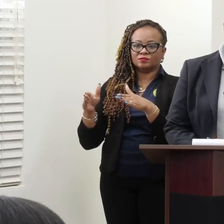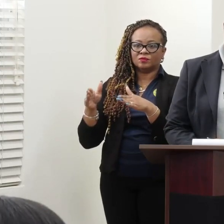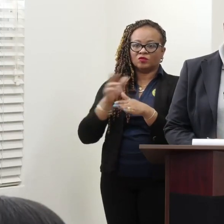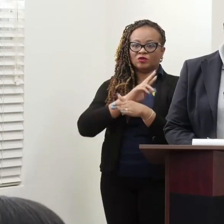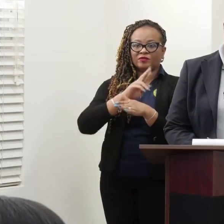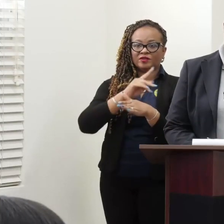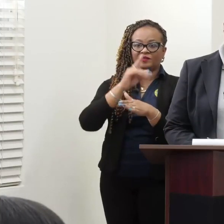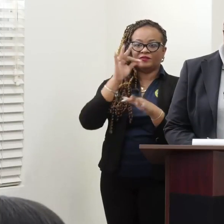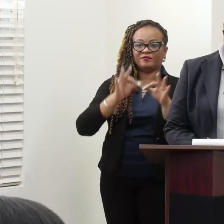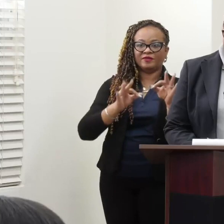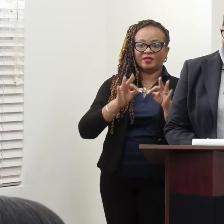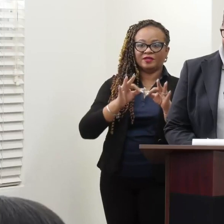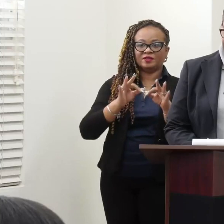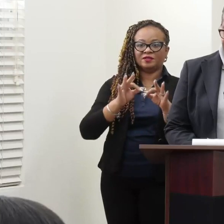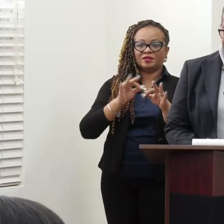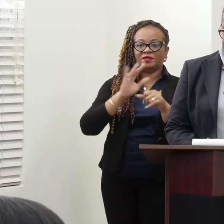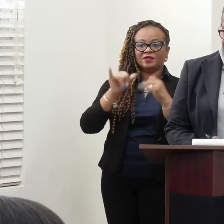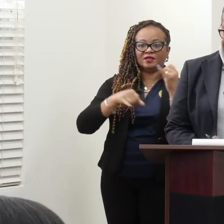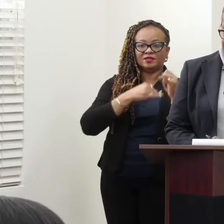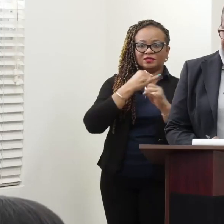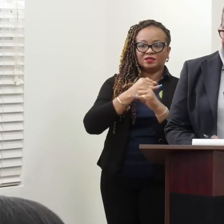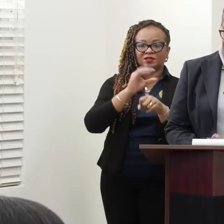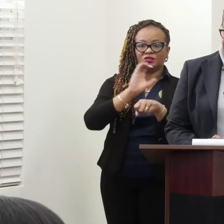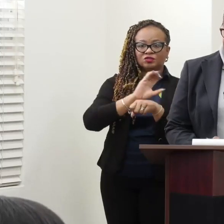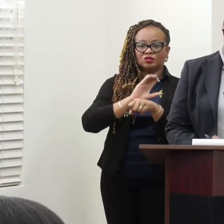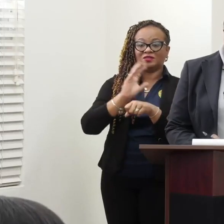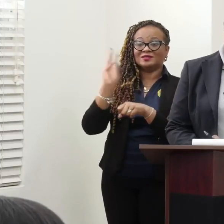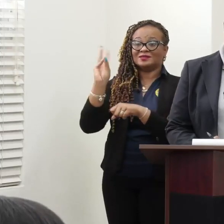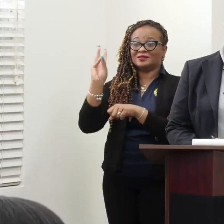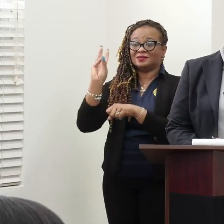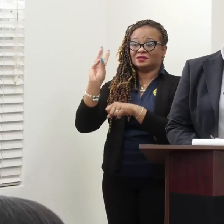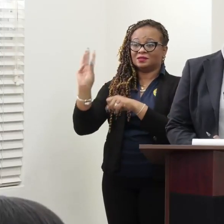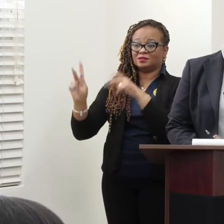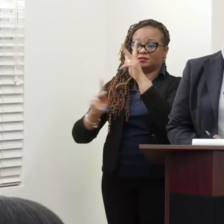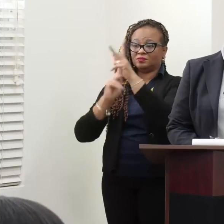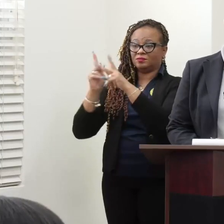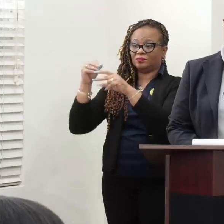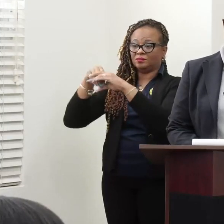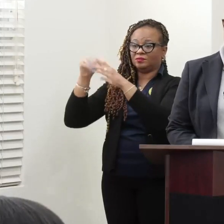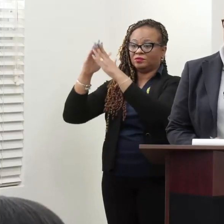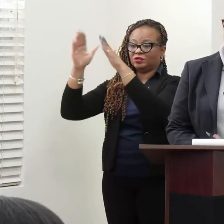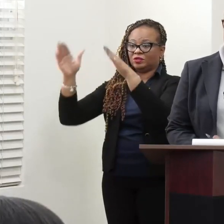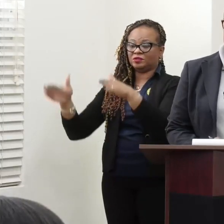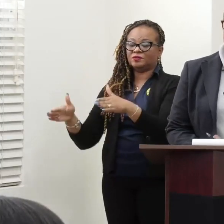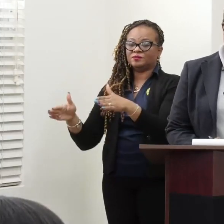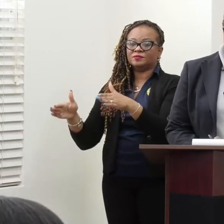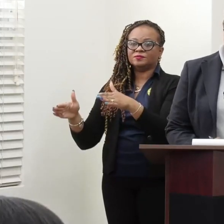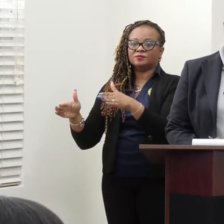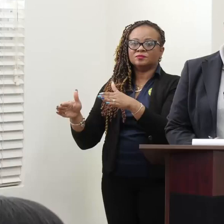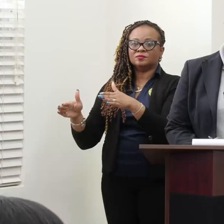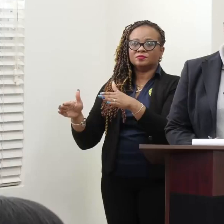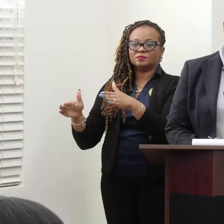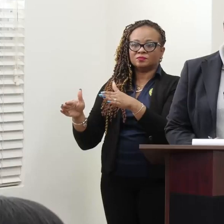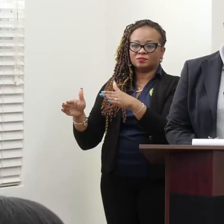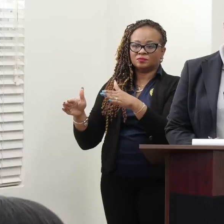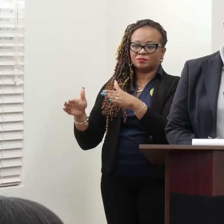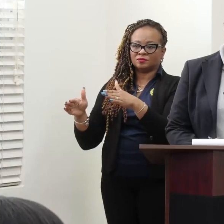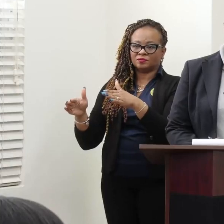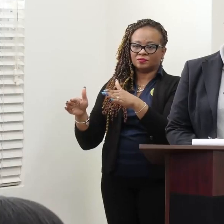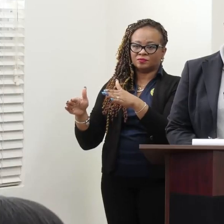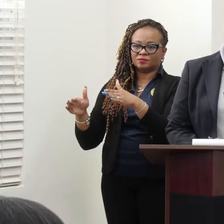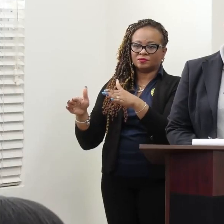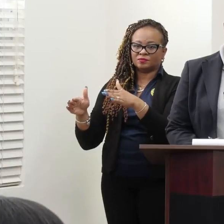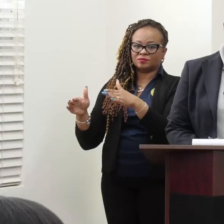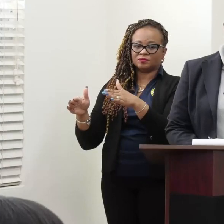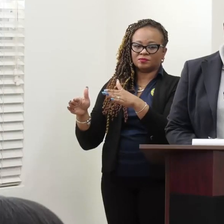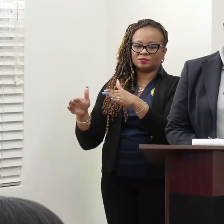Revelations Faith Apostolic International, 6 persons. Revelation l'église il y a 7